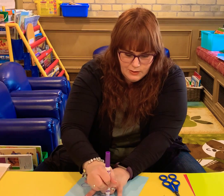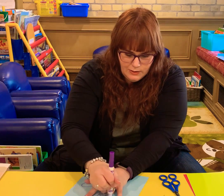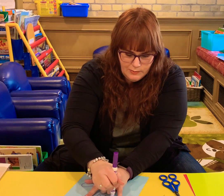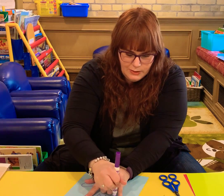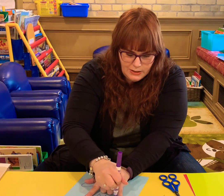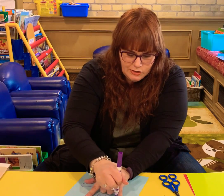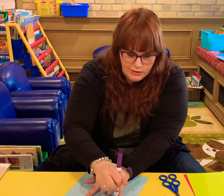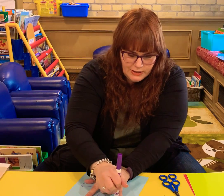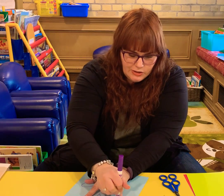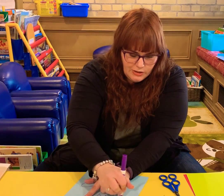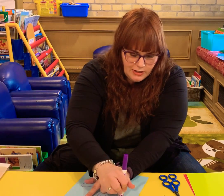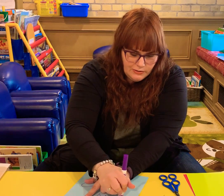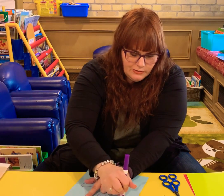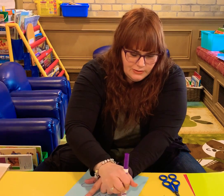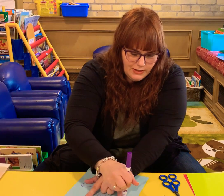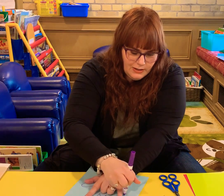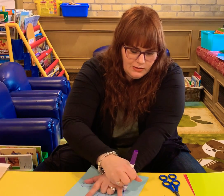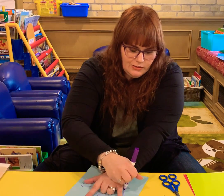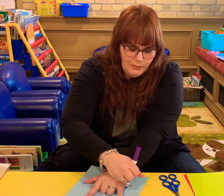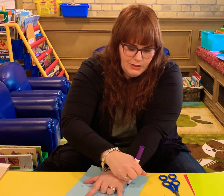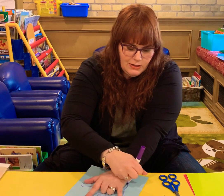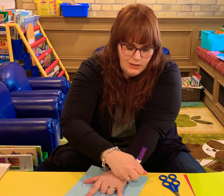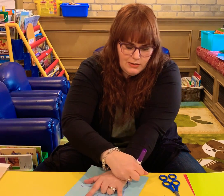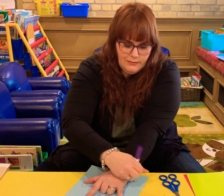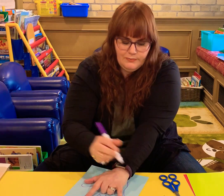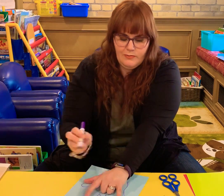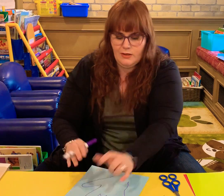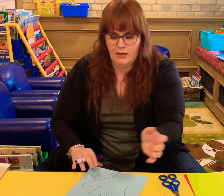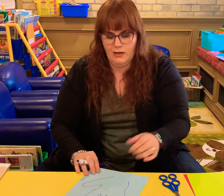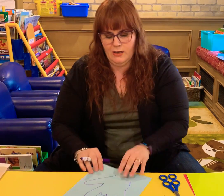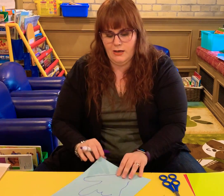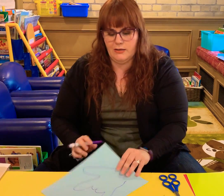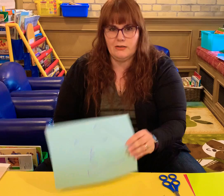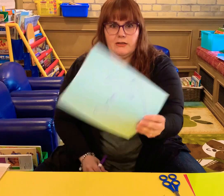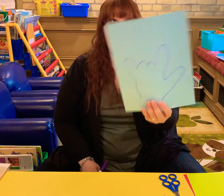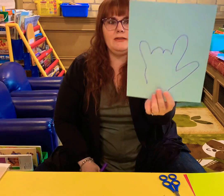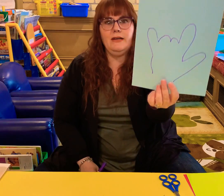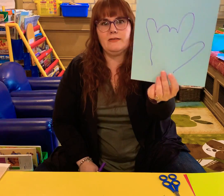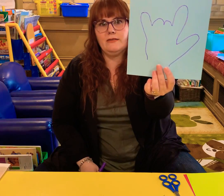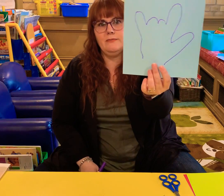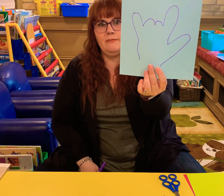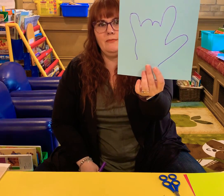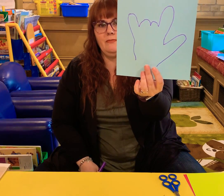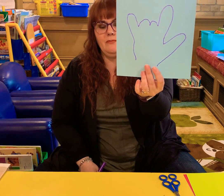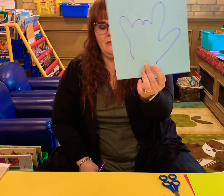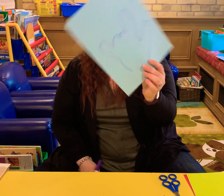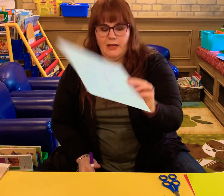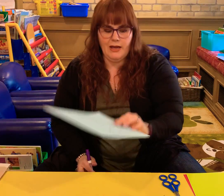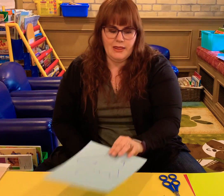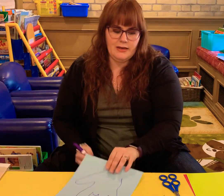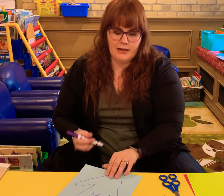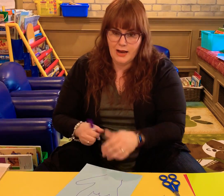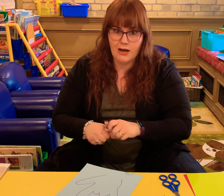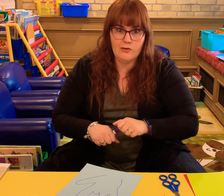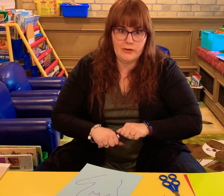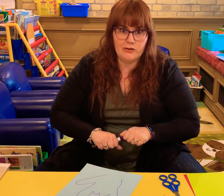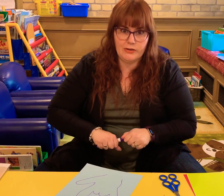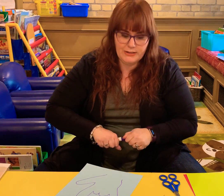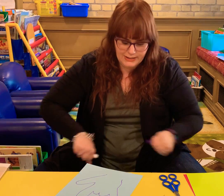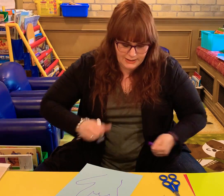Making sure to get your knuckles and your pinky. And it's going look like that. And then now we are going to cut